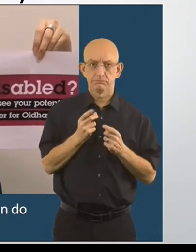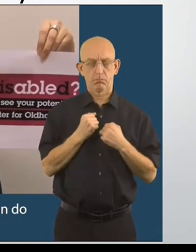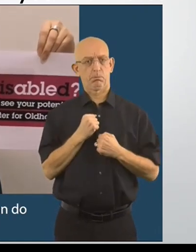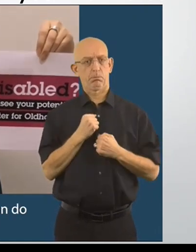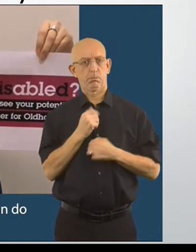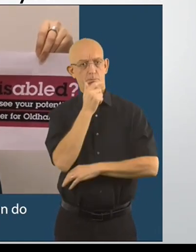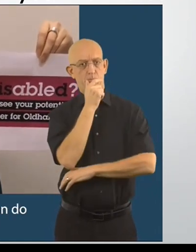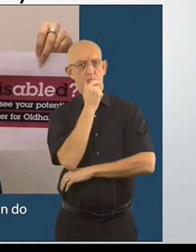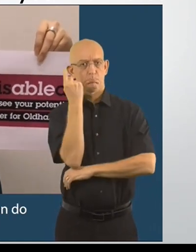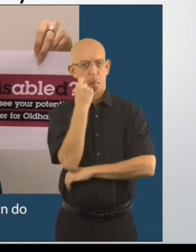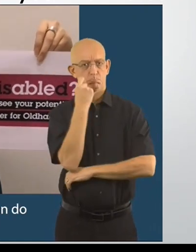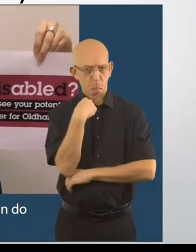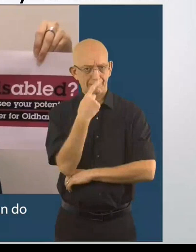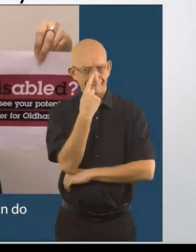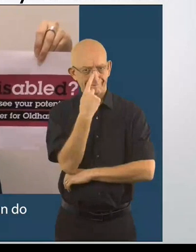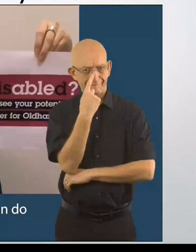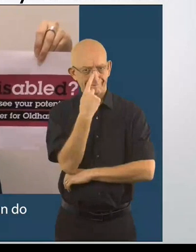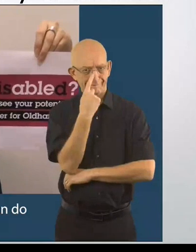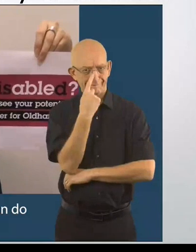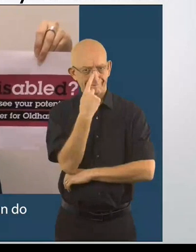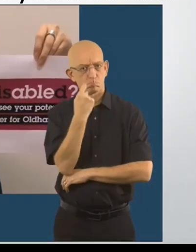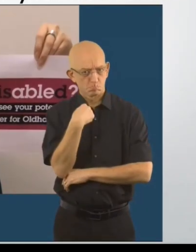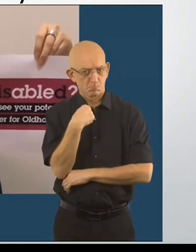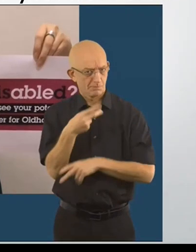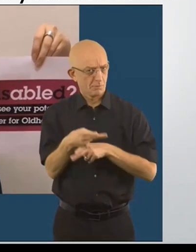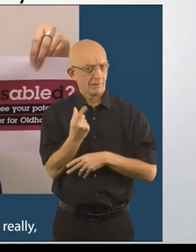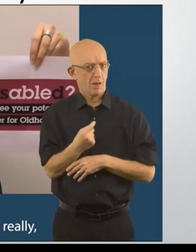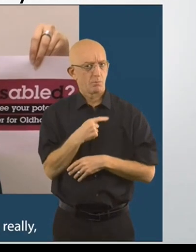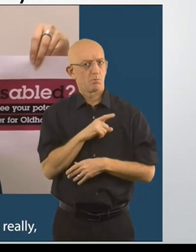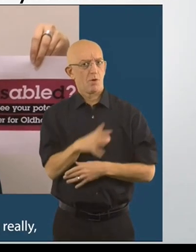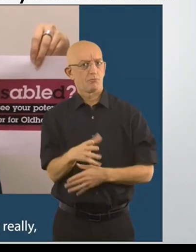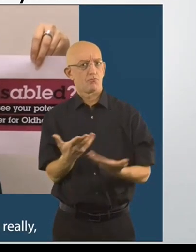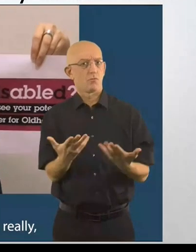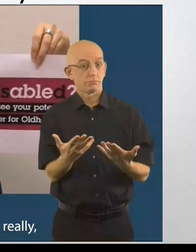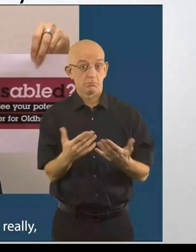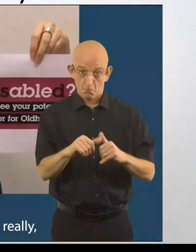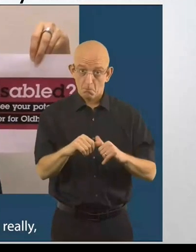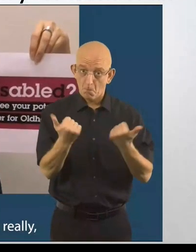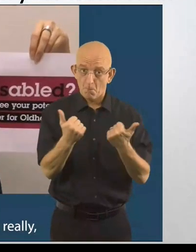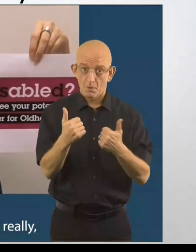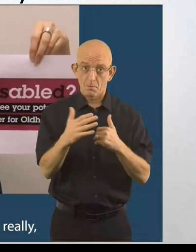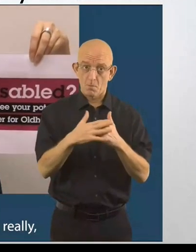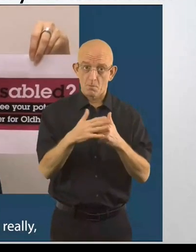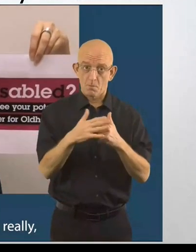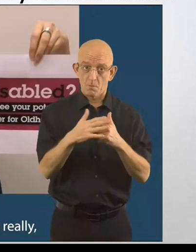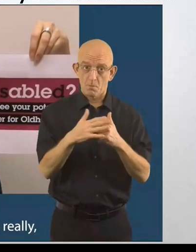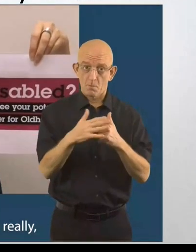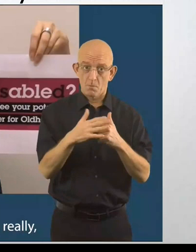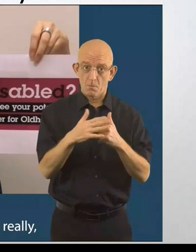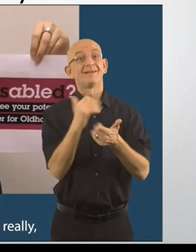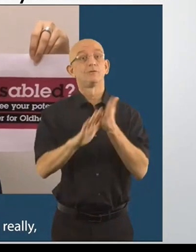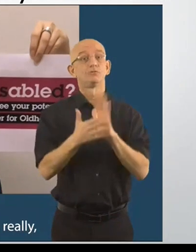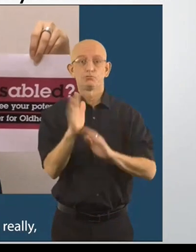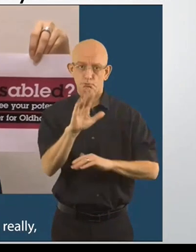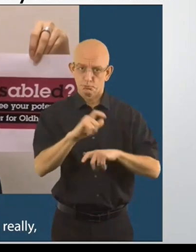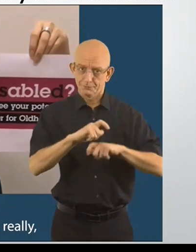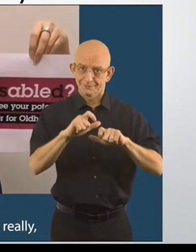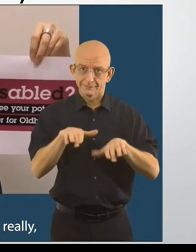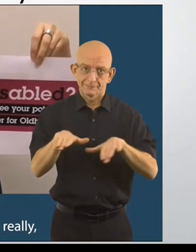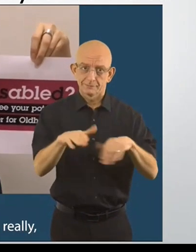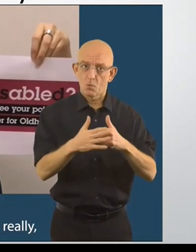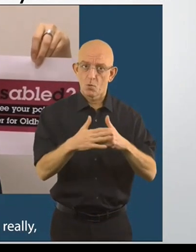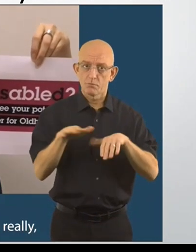what they can do and what instead of what they can't do, and ruling themselves out. We feel it's worked quite well, and it's